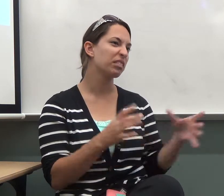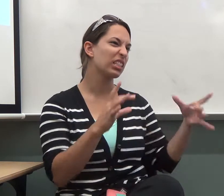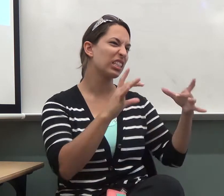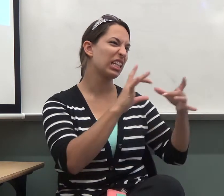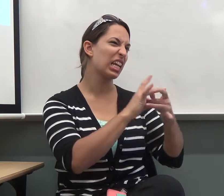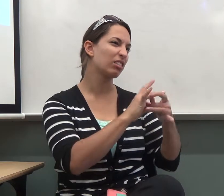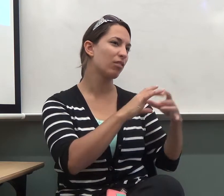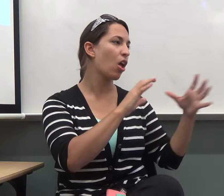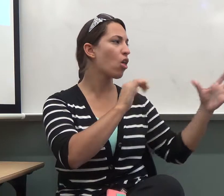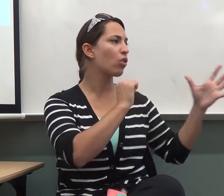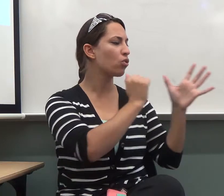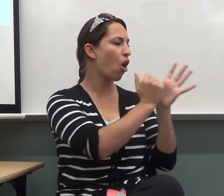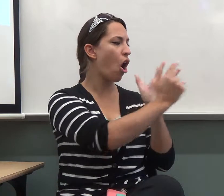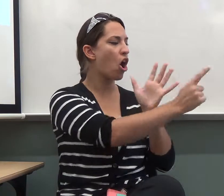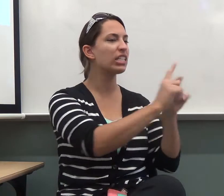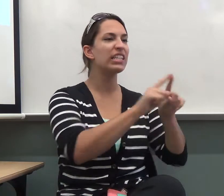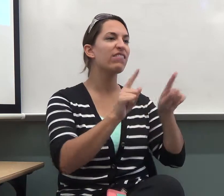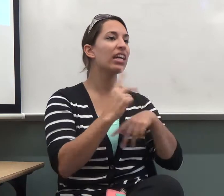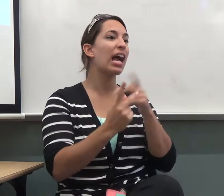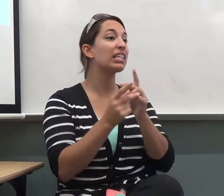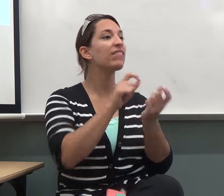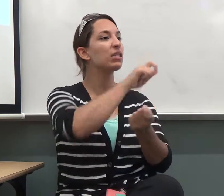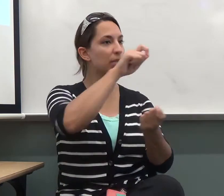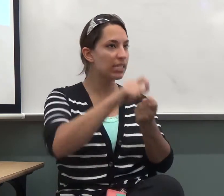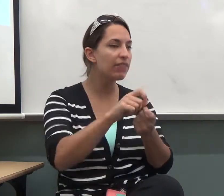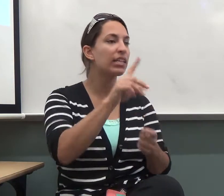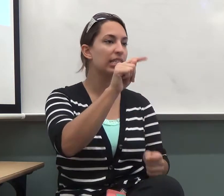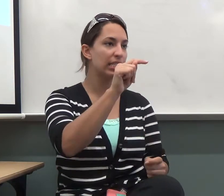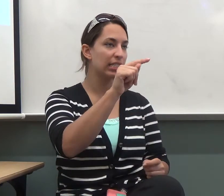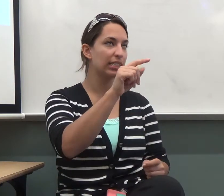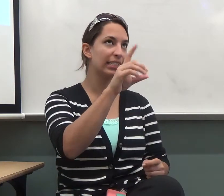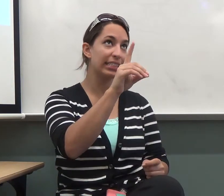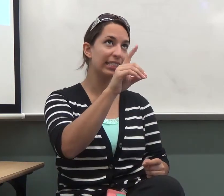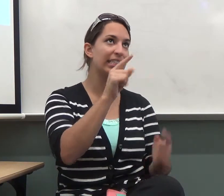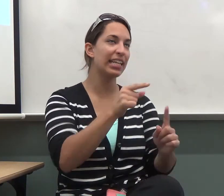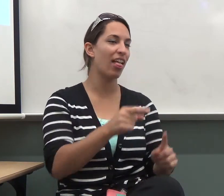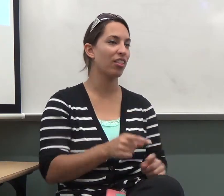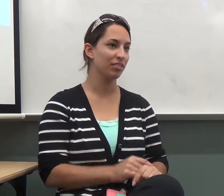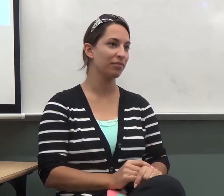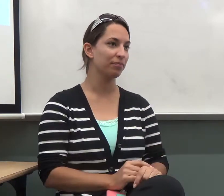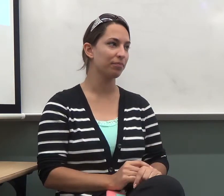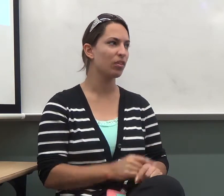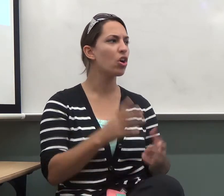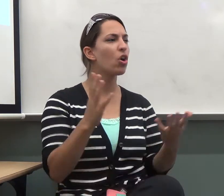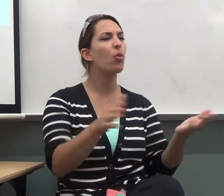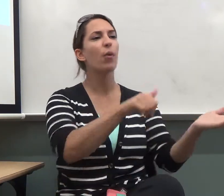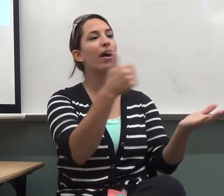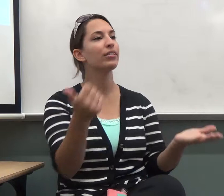Those are all different types of specific details. Good. What else? What else? What's another